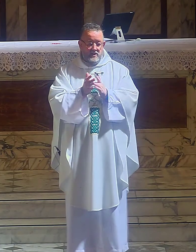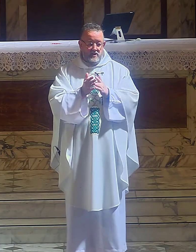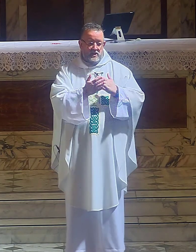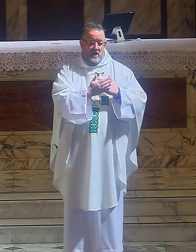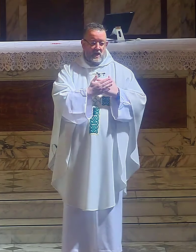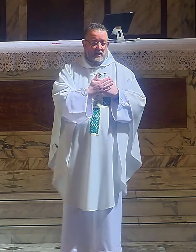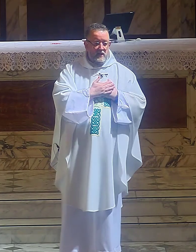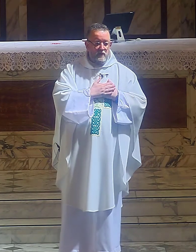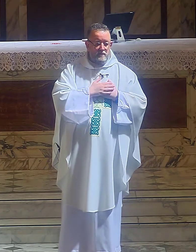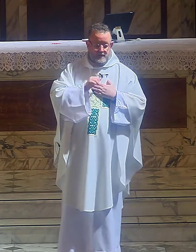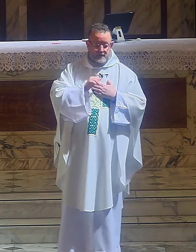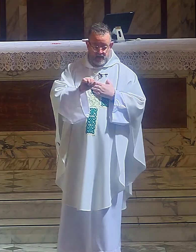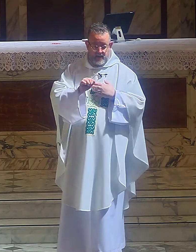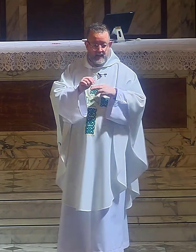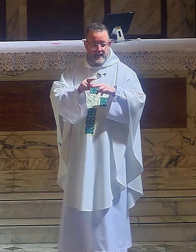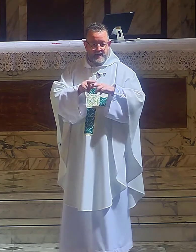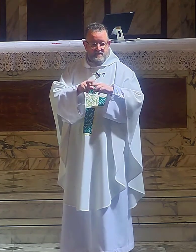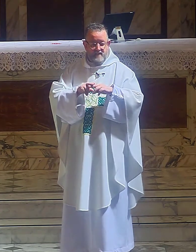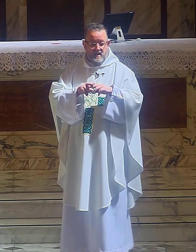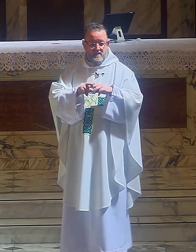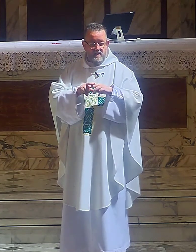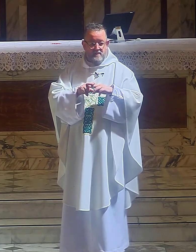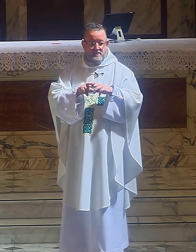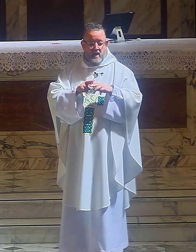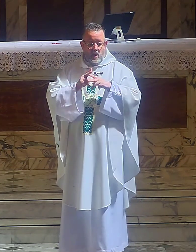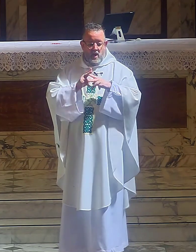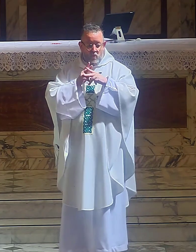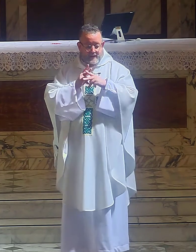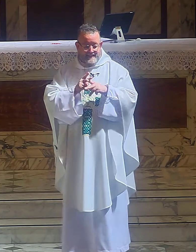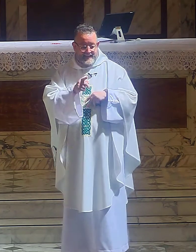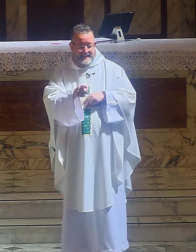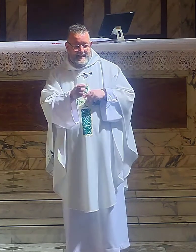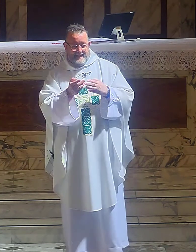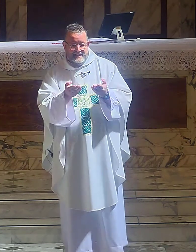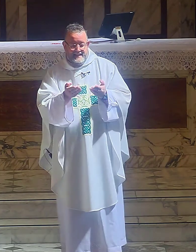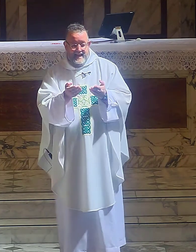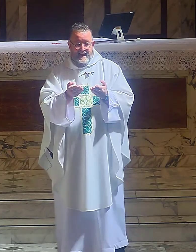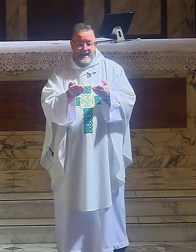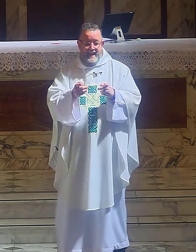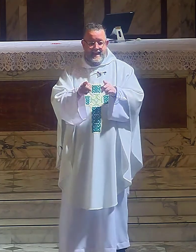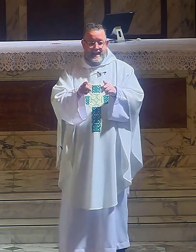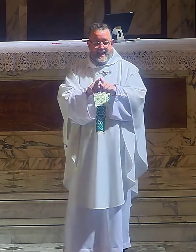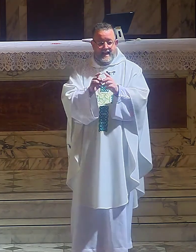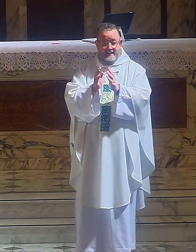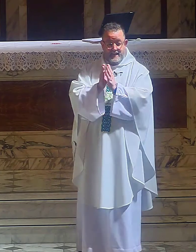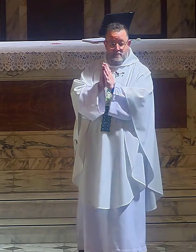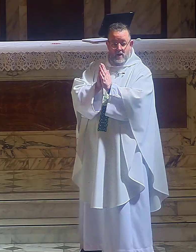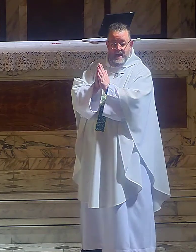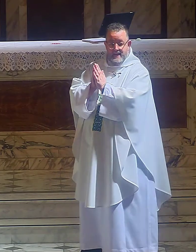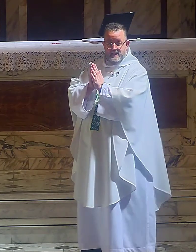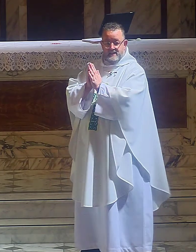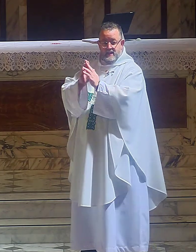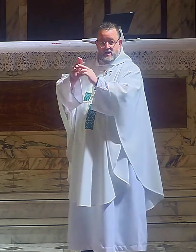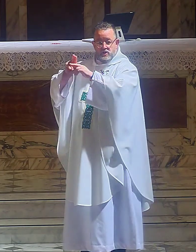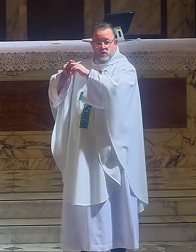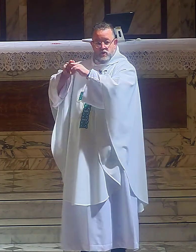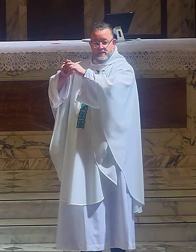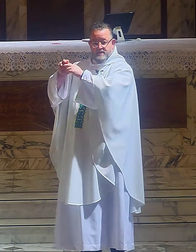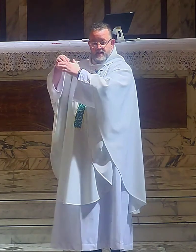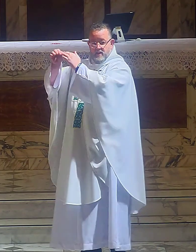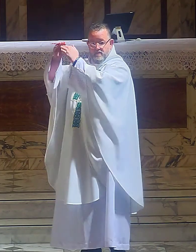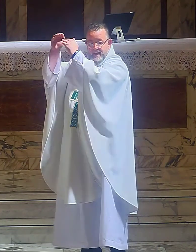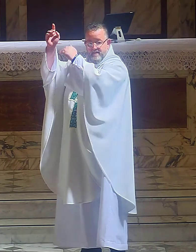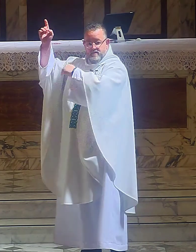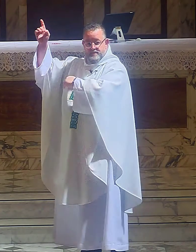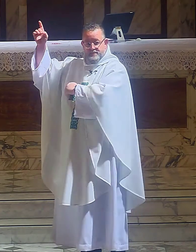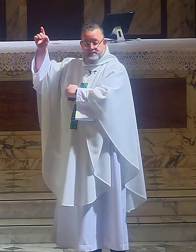Jesus loves his Father. We see that today as he prays to his Father